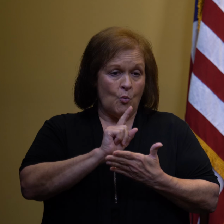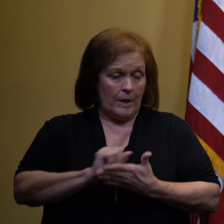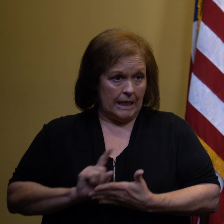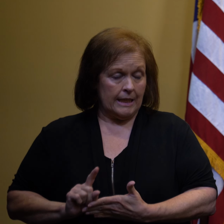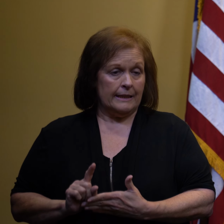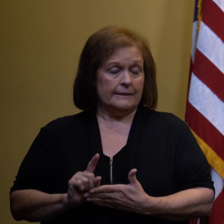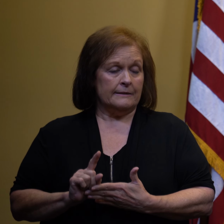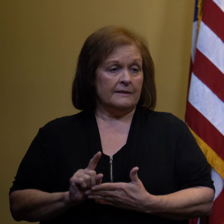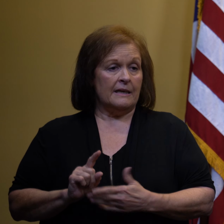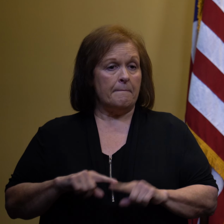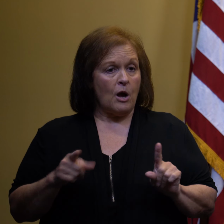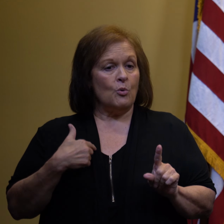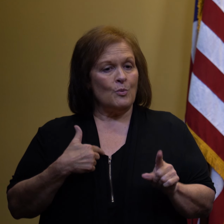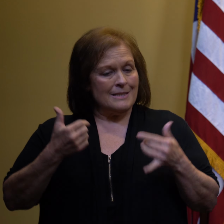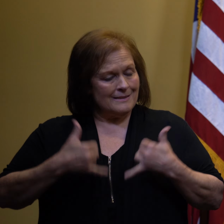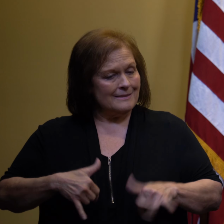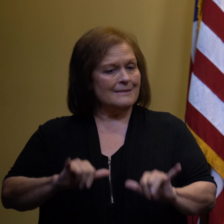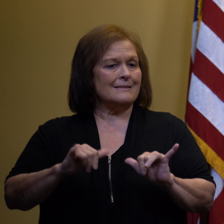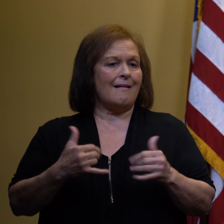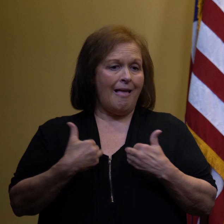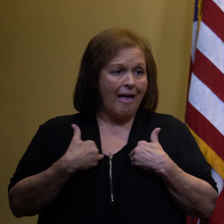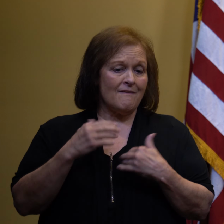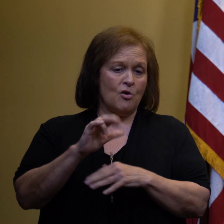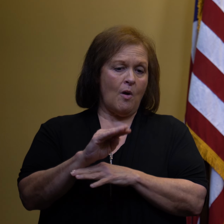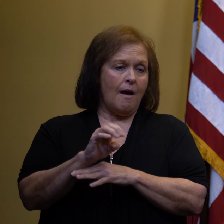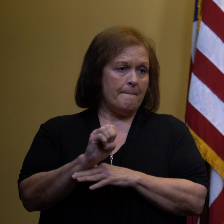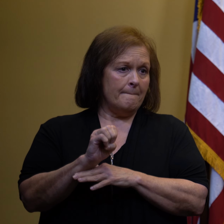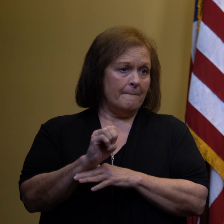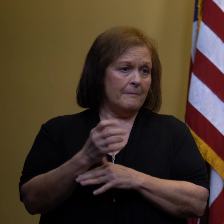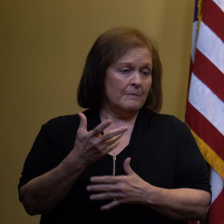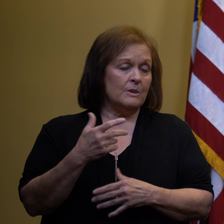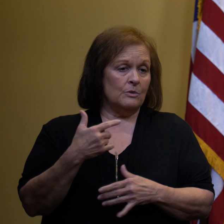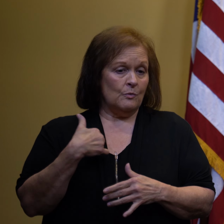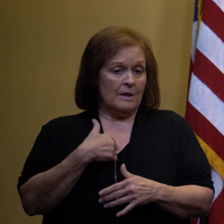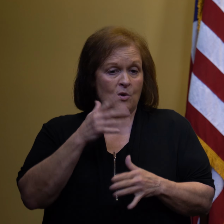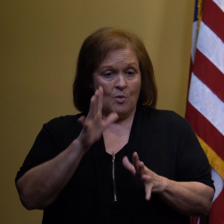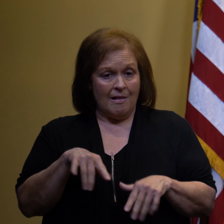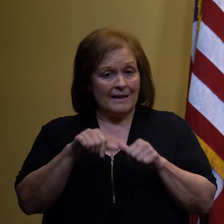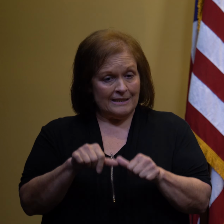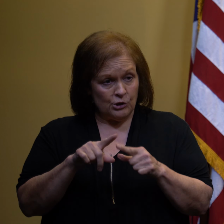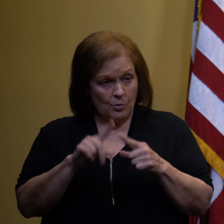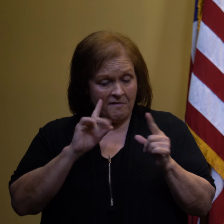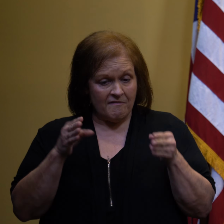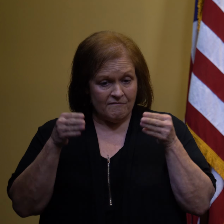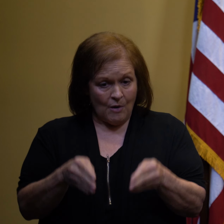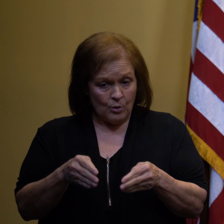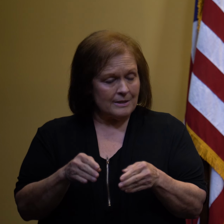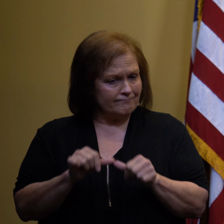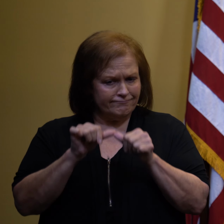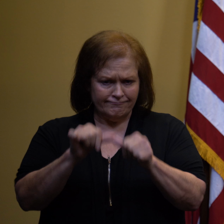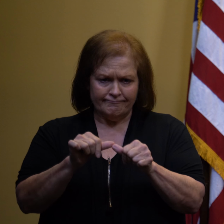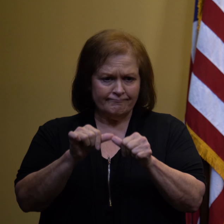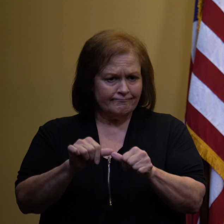again, we are still experiencing violent crime. And so we'll continue to focus and be relentless